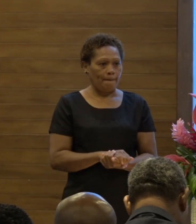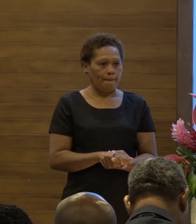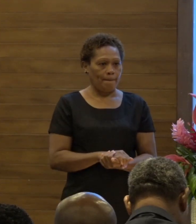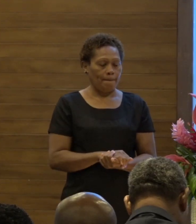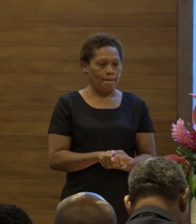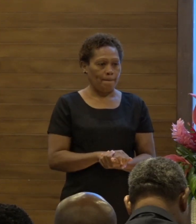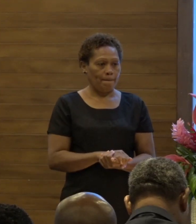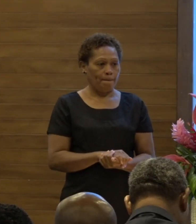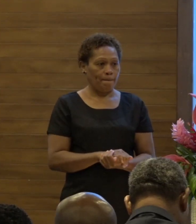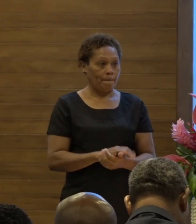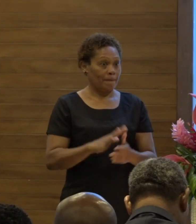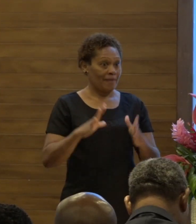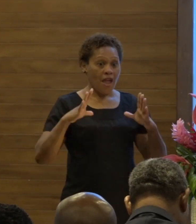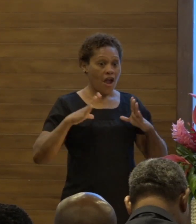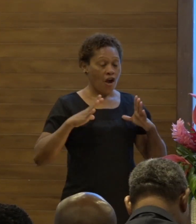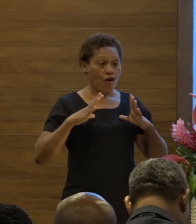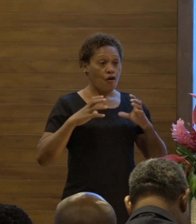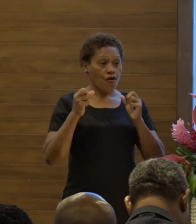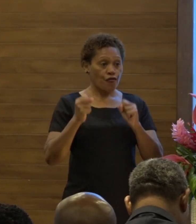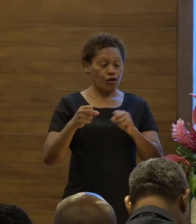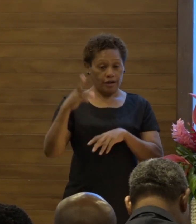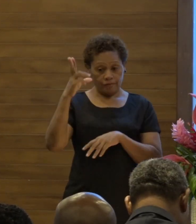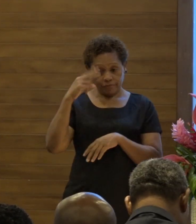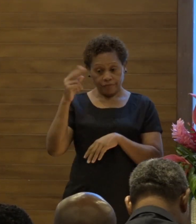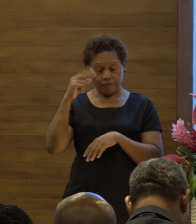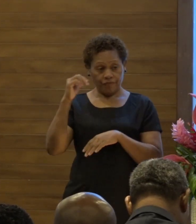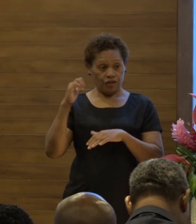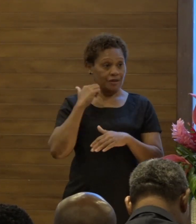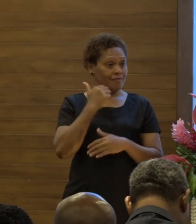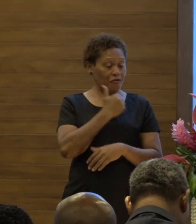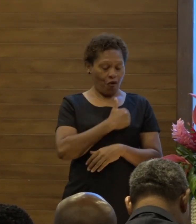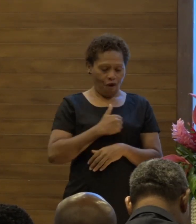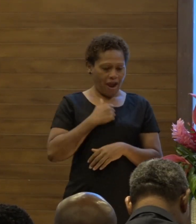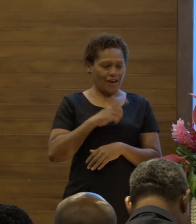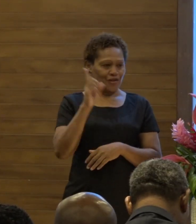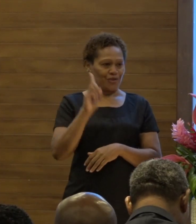and the freedom Fijians enjoy today.